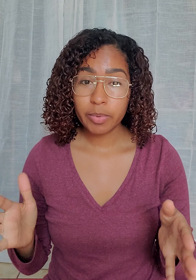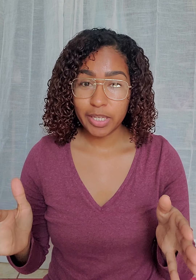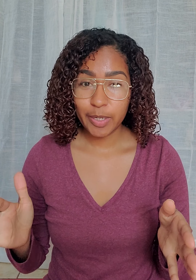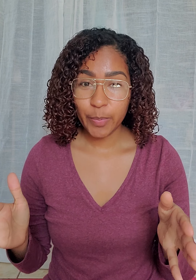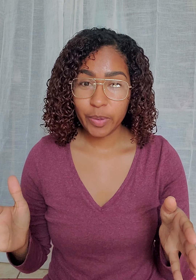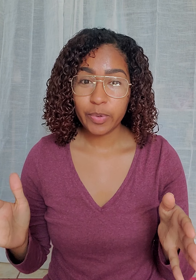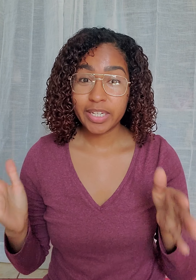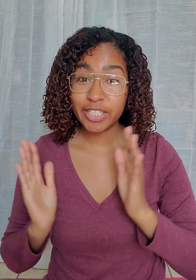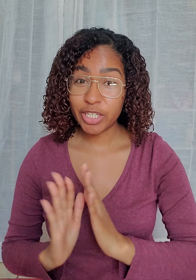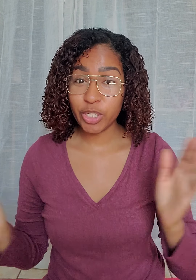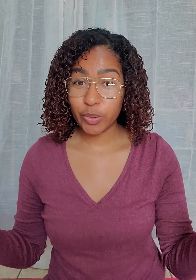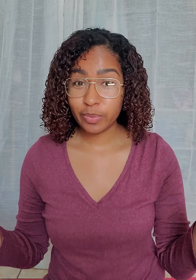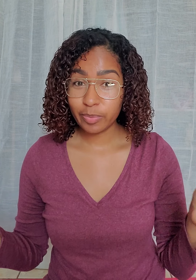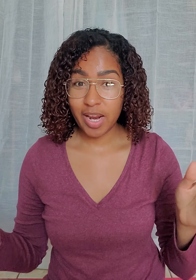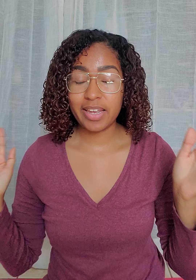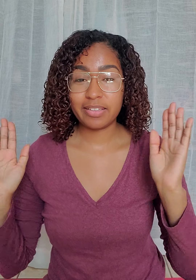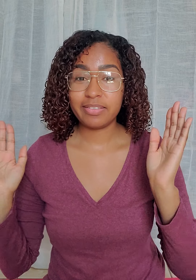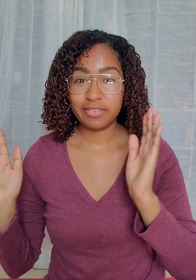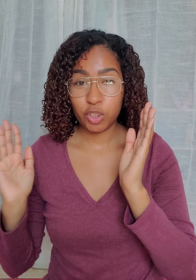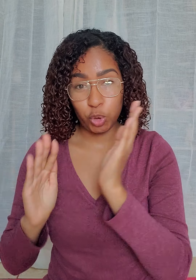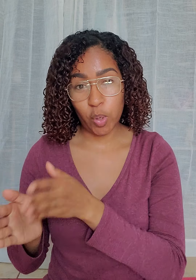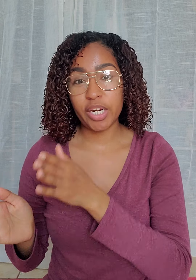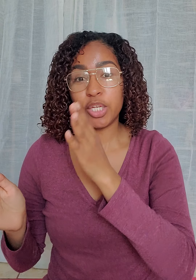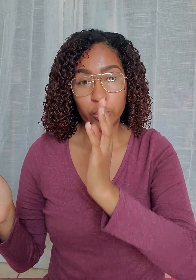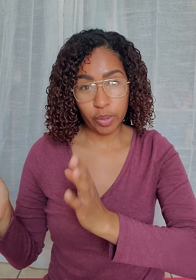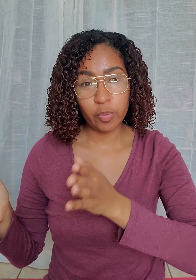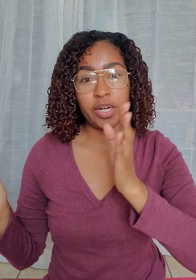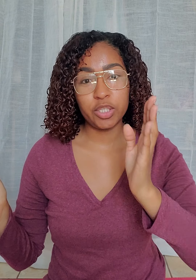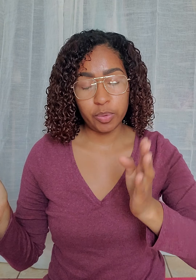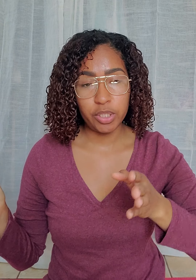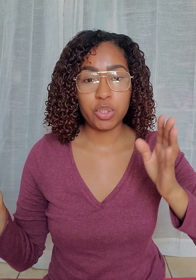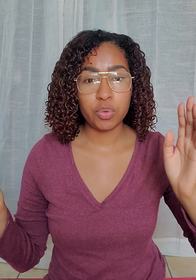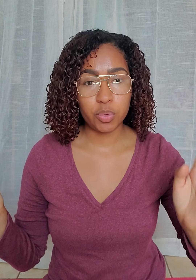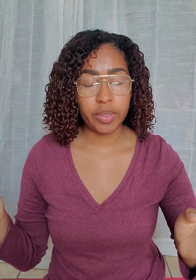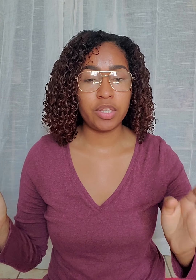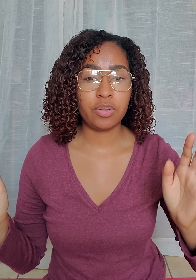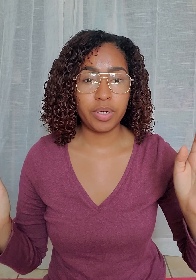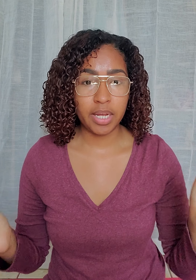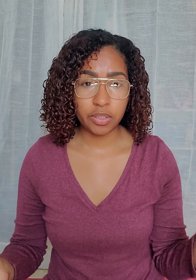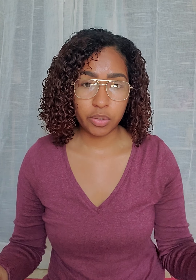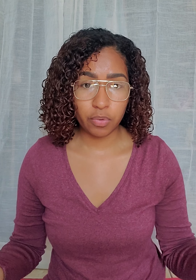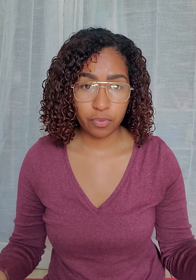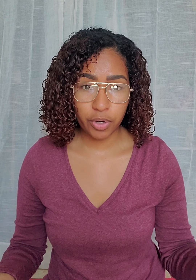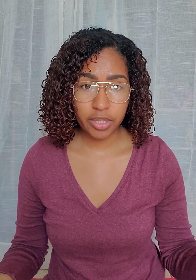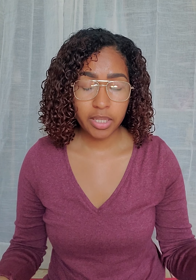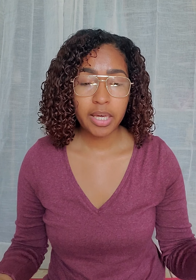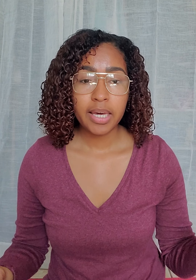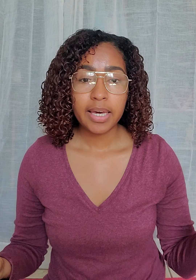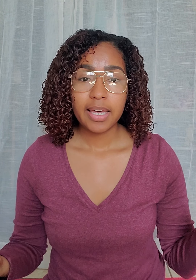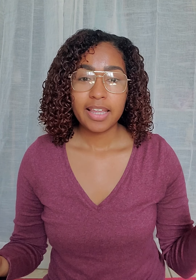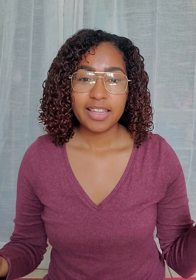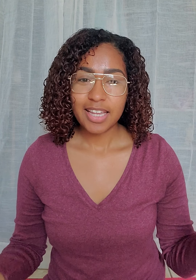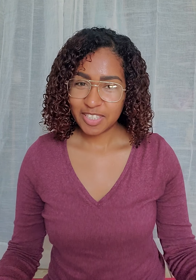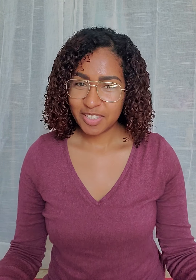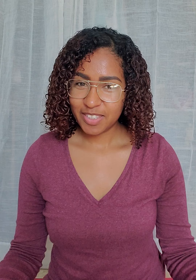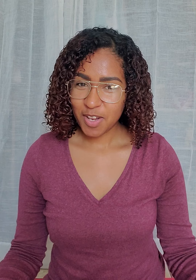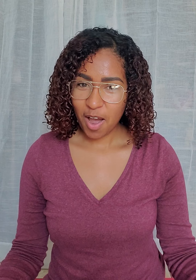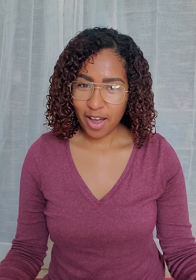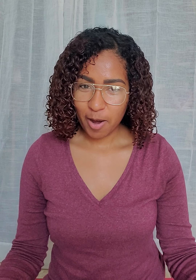Normally, we would continue, right? 20, 21, 22, 23, and so forth. That's not how we